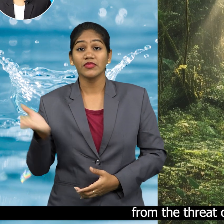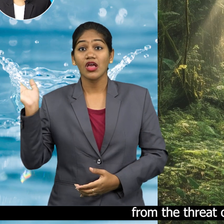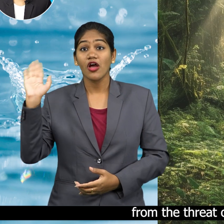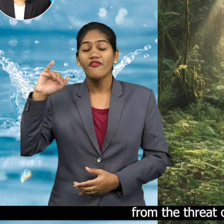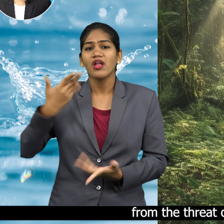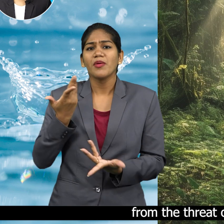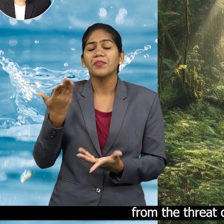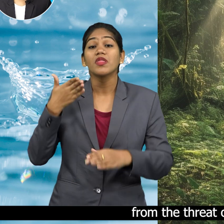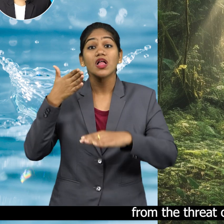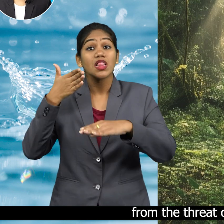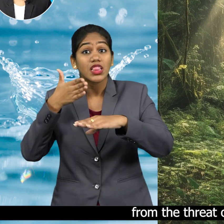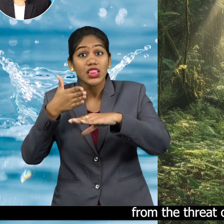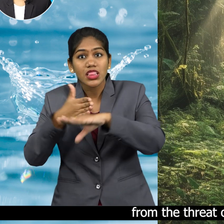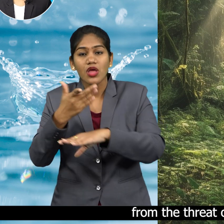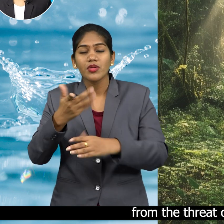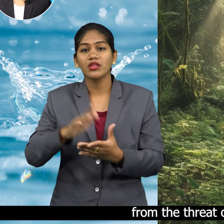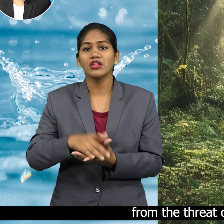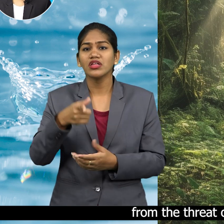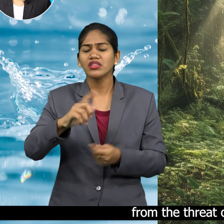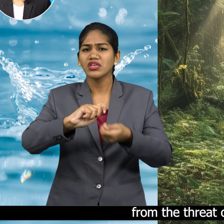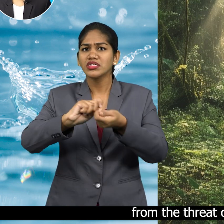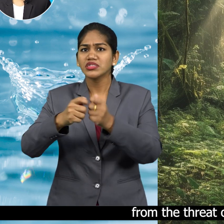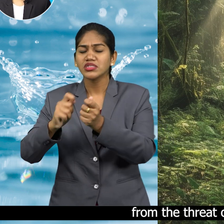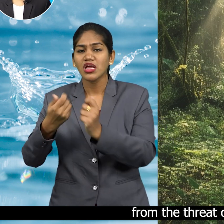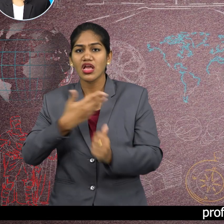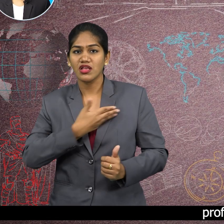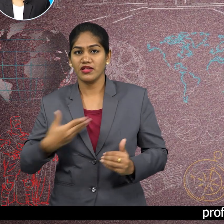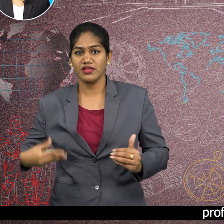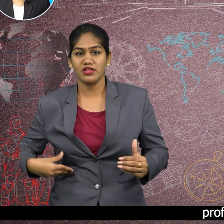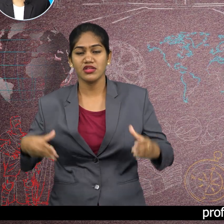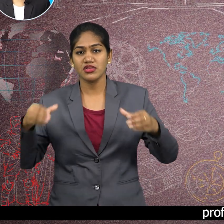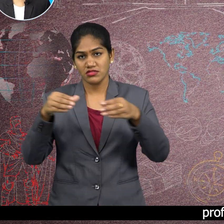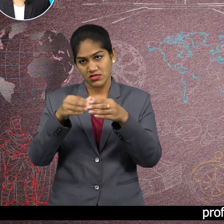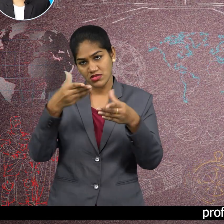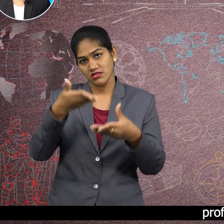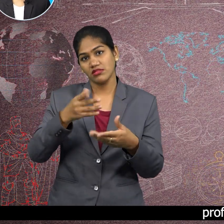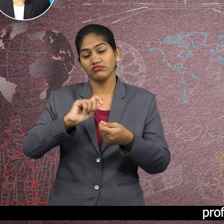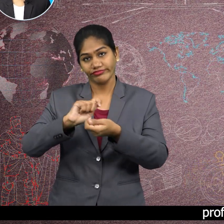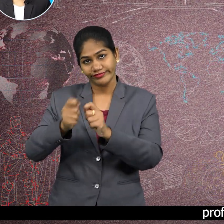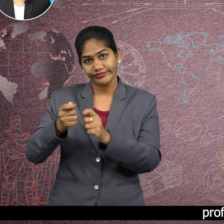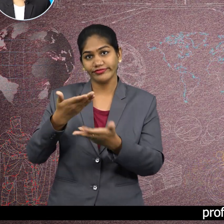From the threat of transforming caste professions.